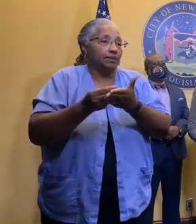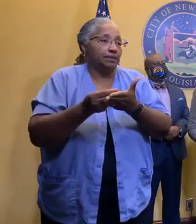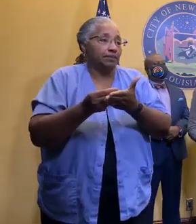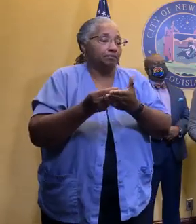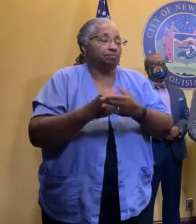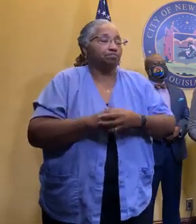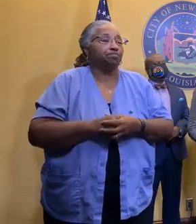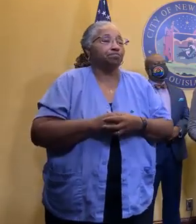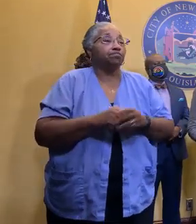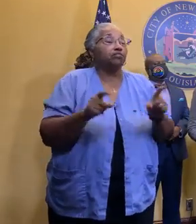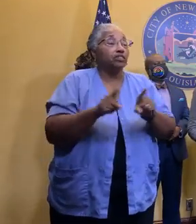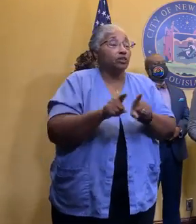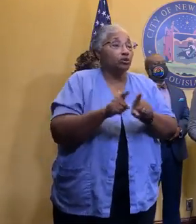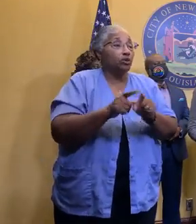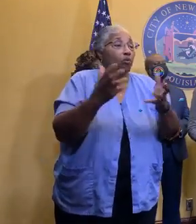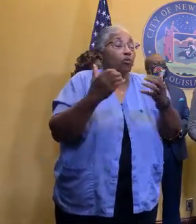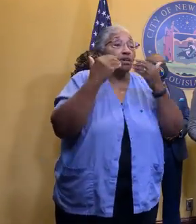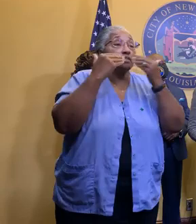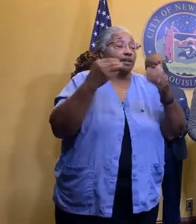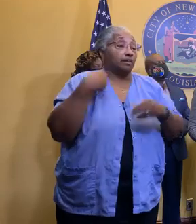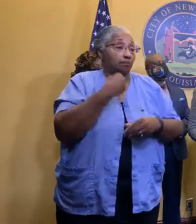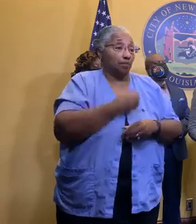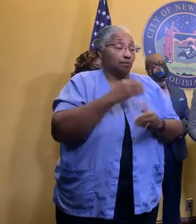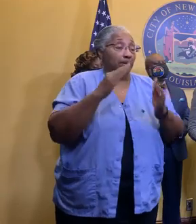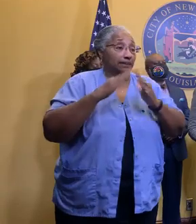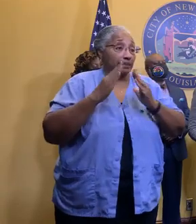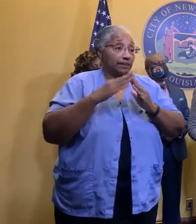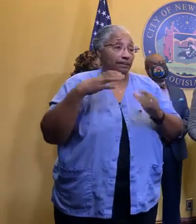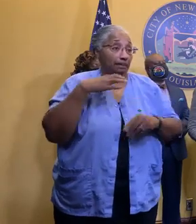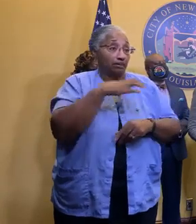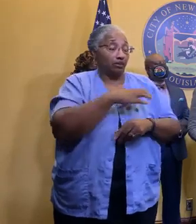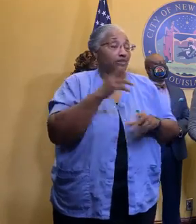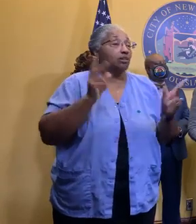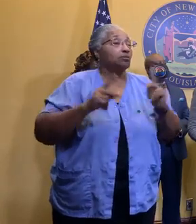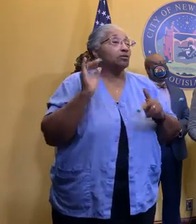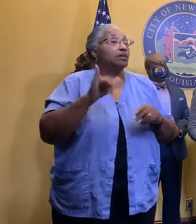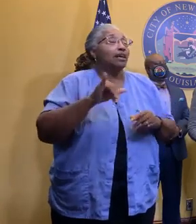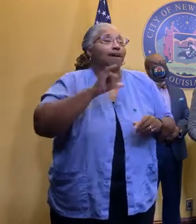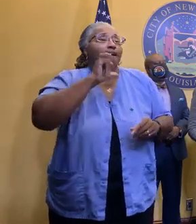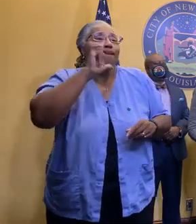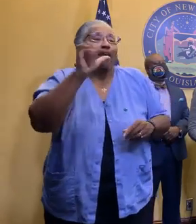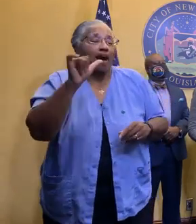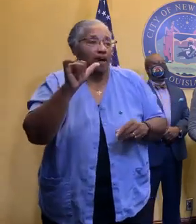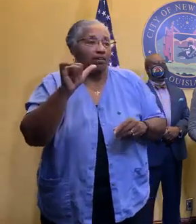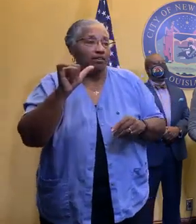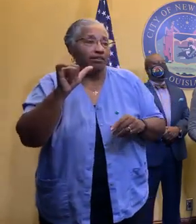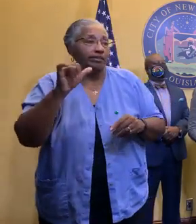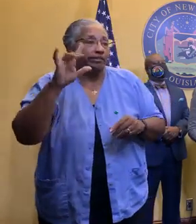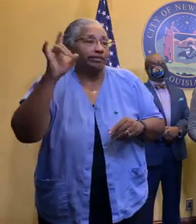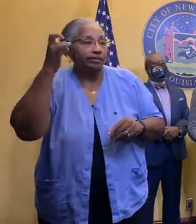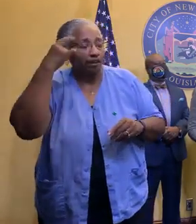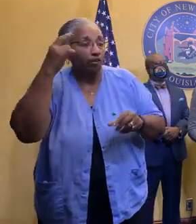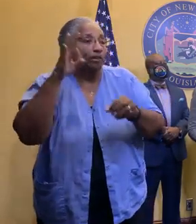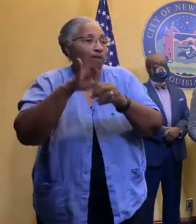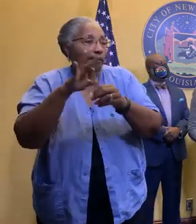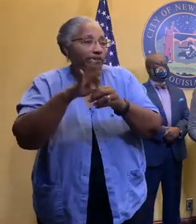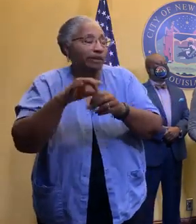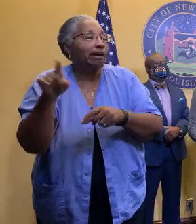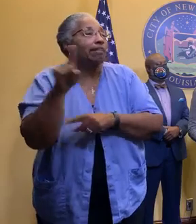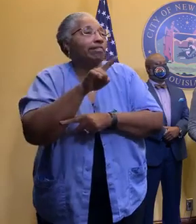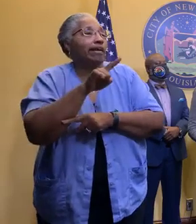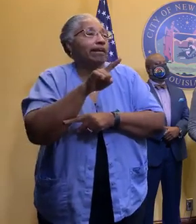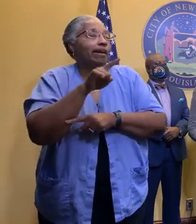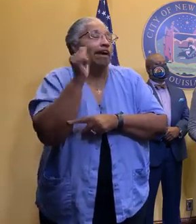thank the members of the City Council and really the folks that don't get elected, that do this work day in and day out and never get the